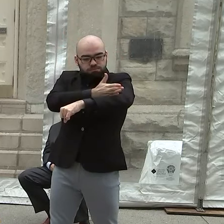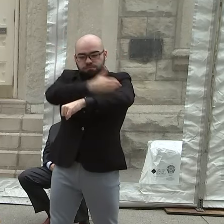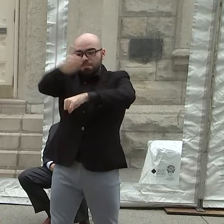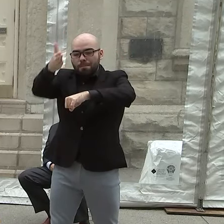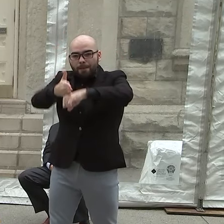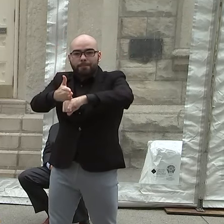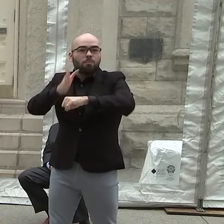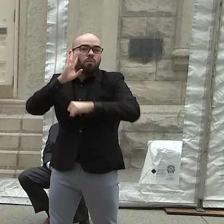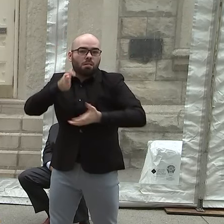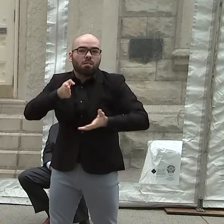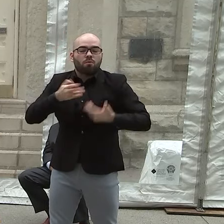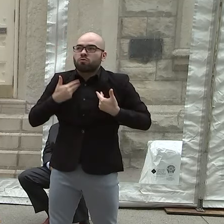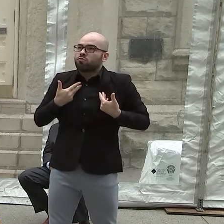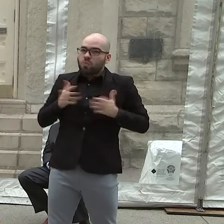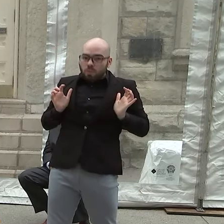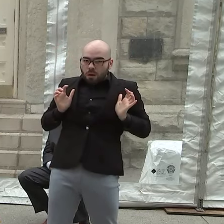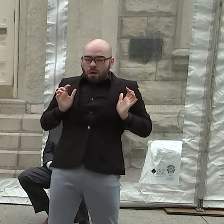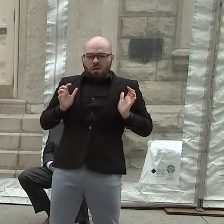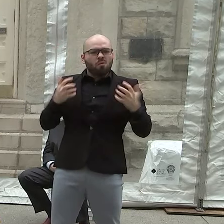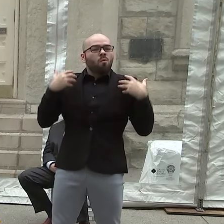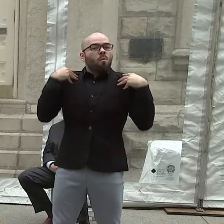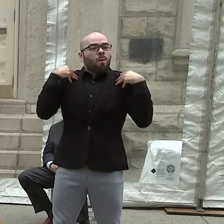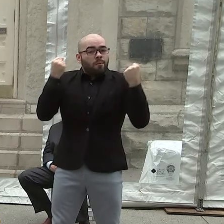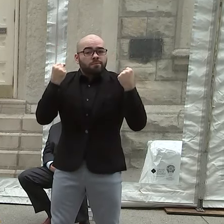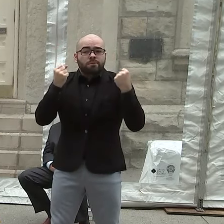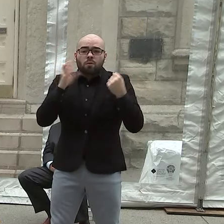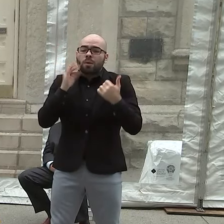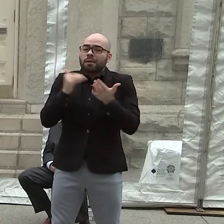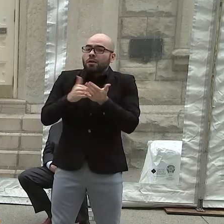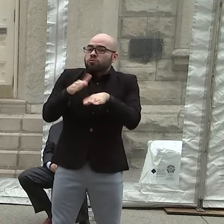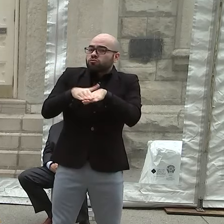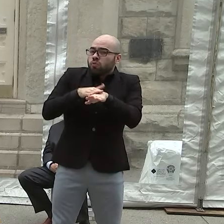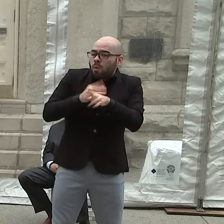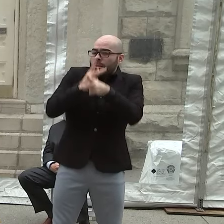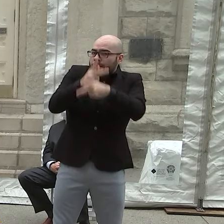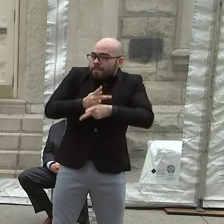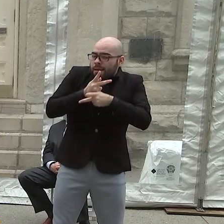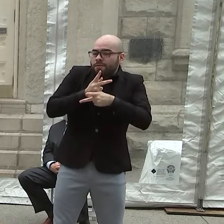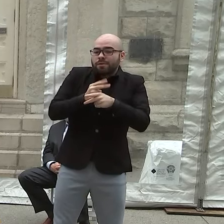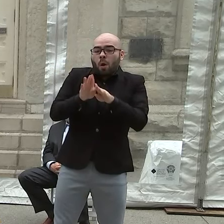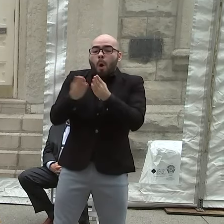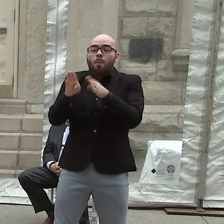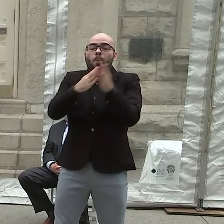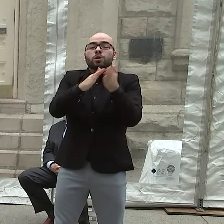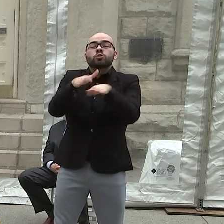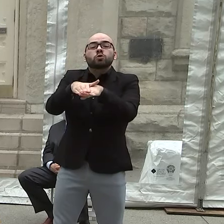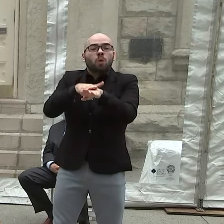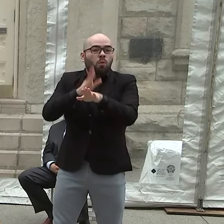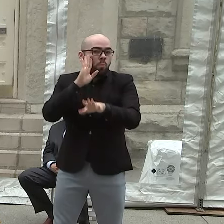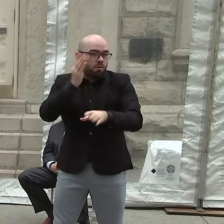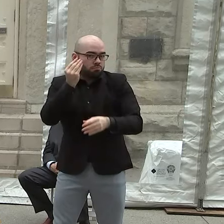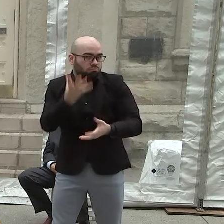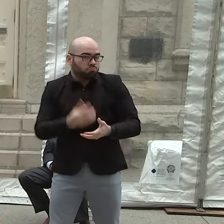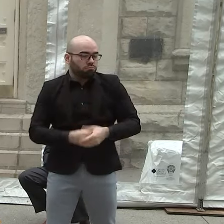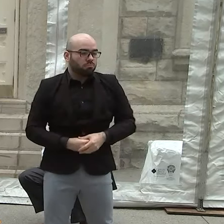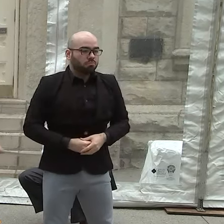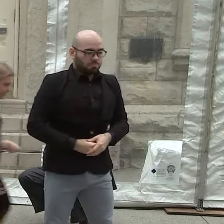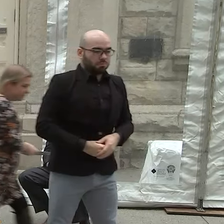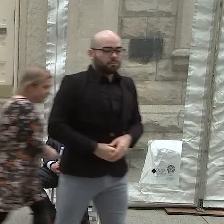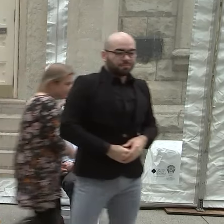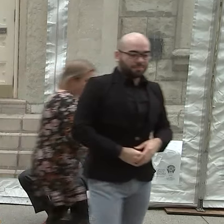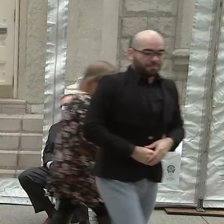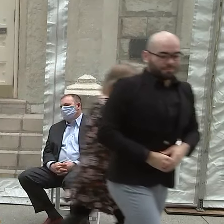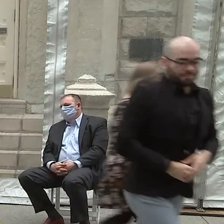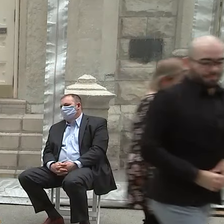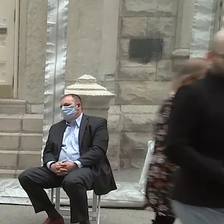progress, and we're confident that we will continue to do so in a way that's best for Chicago and Illinois. Thank you. Mayor, there was also a